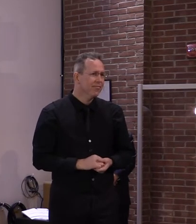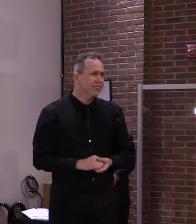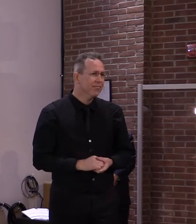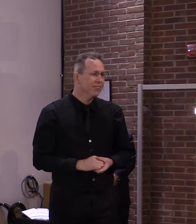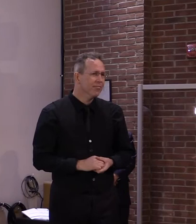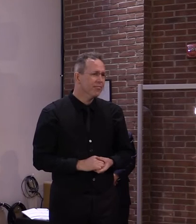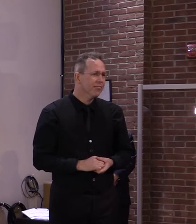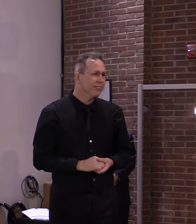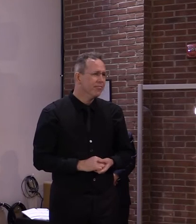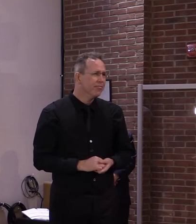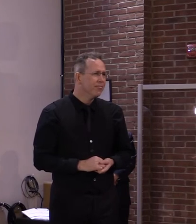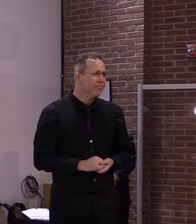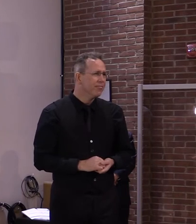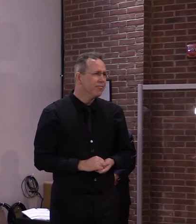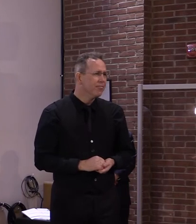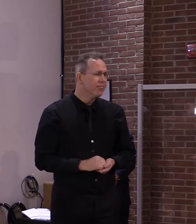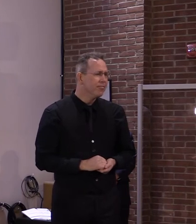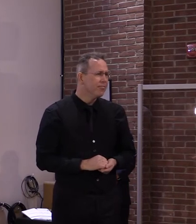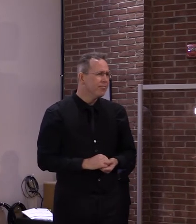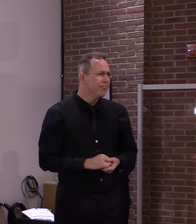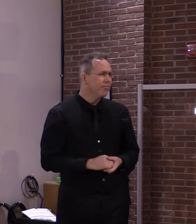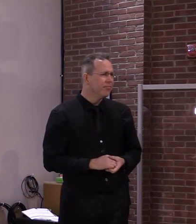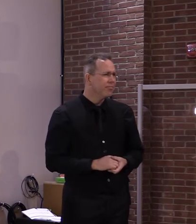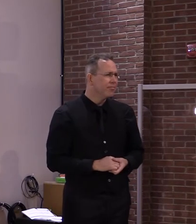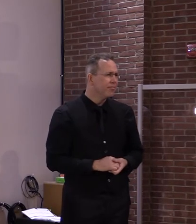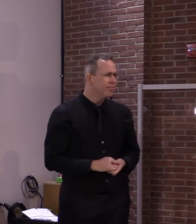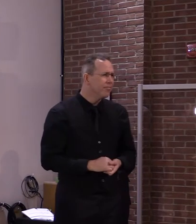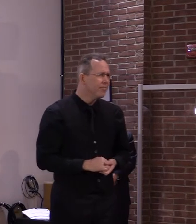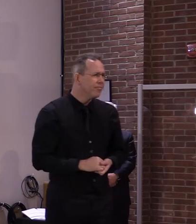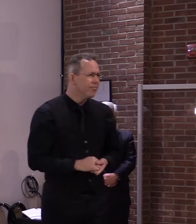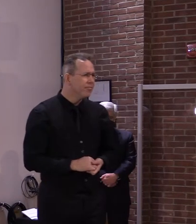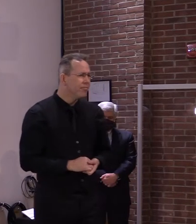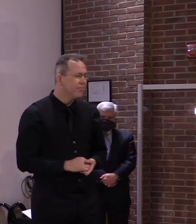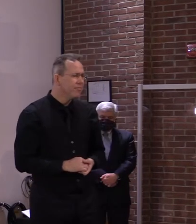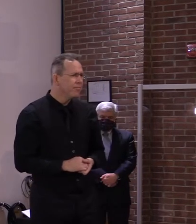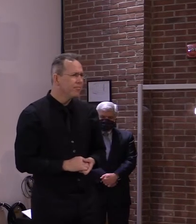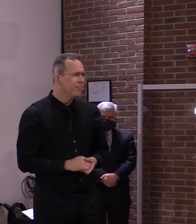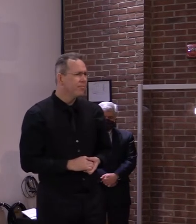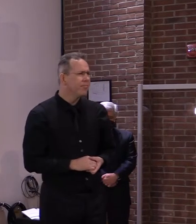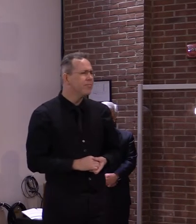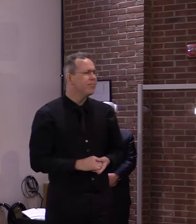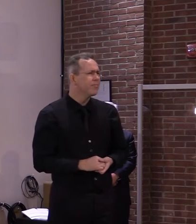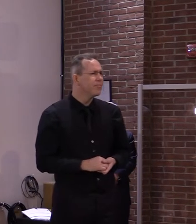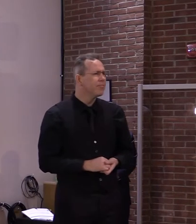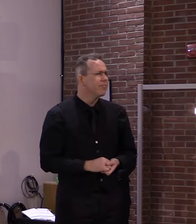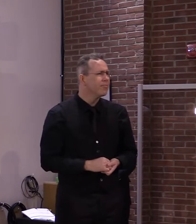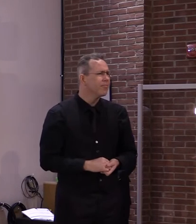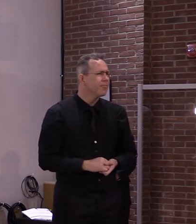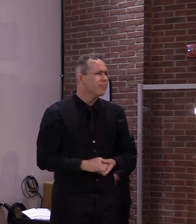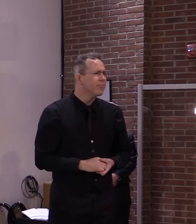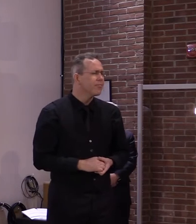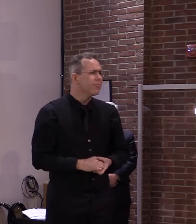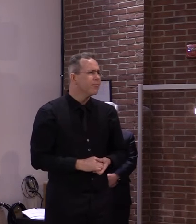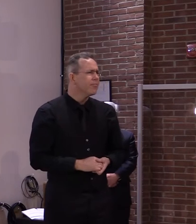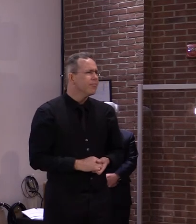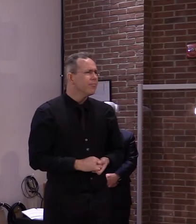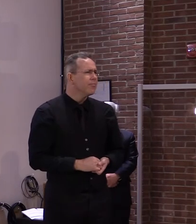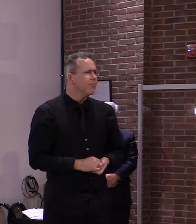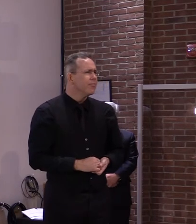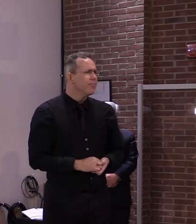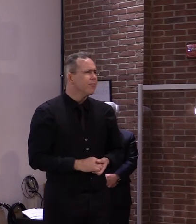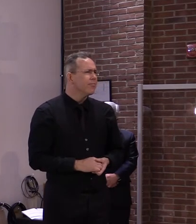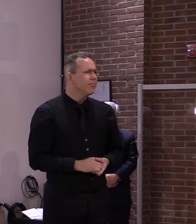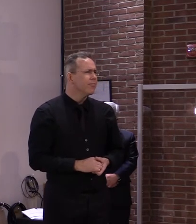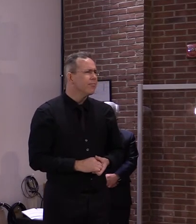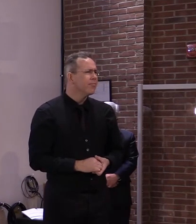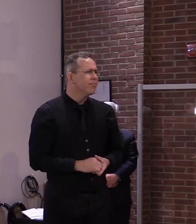detecting starting to detect for variance in the virus and if we start to see them frequently the